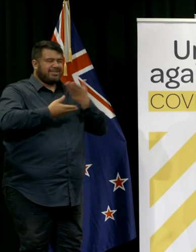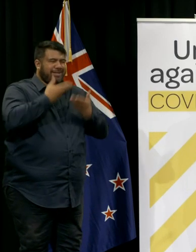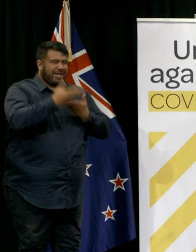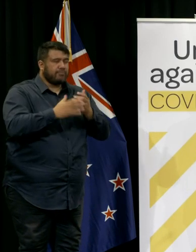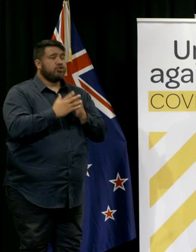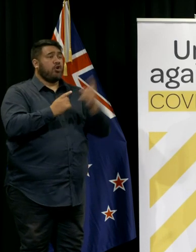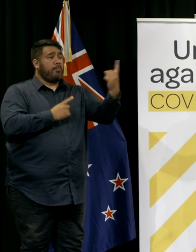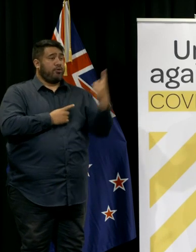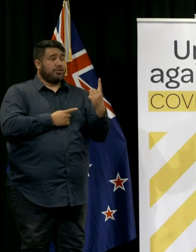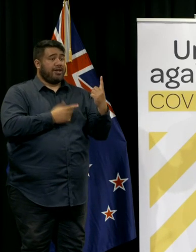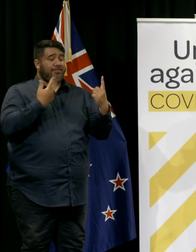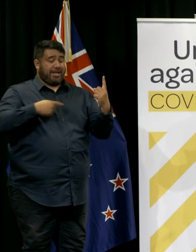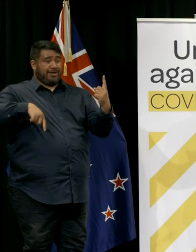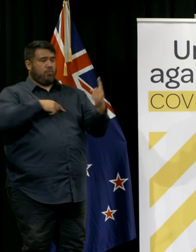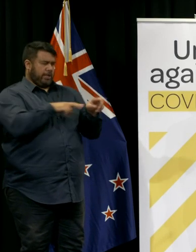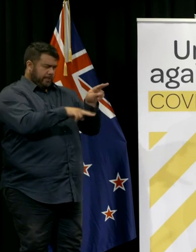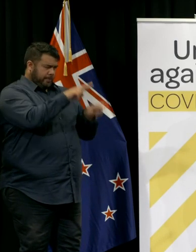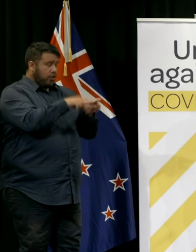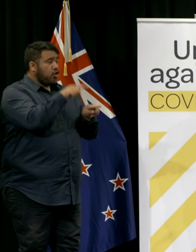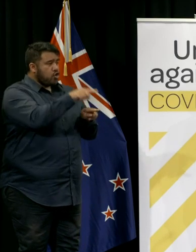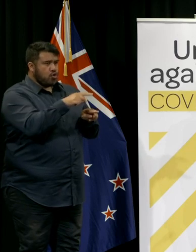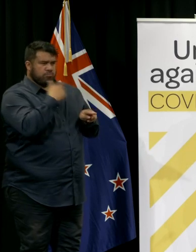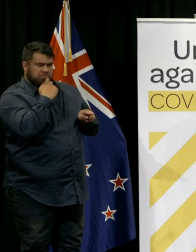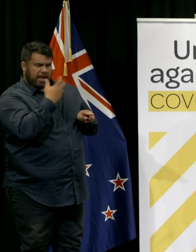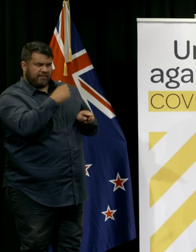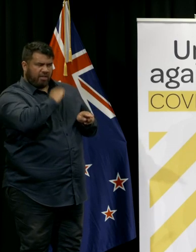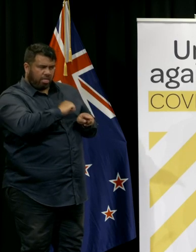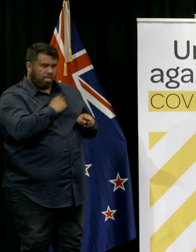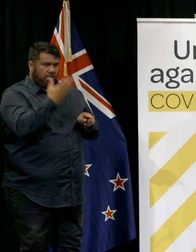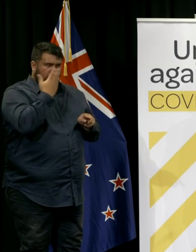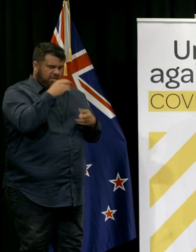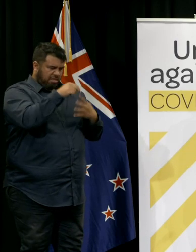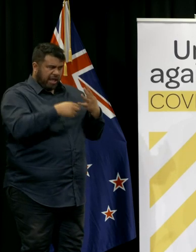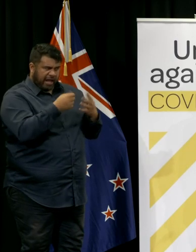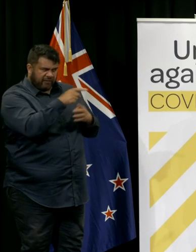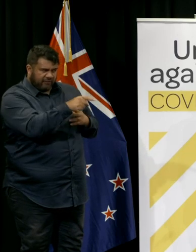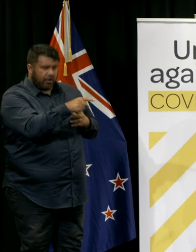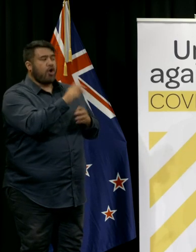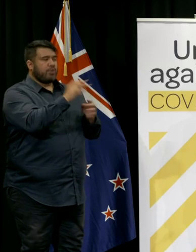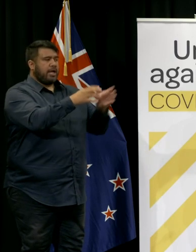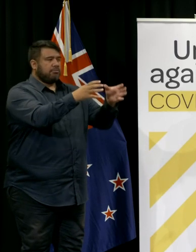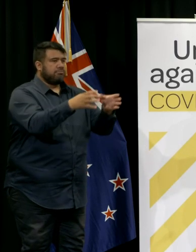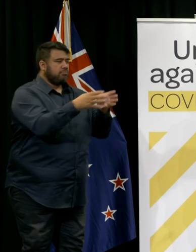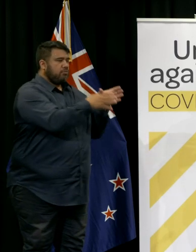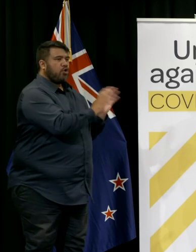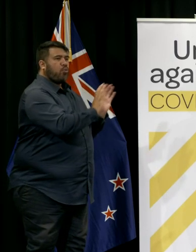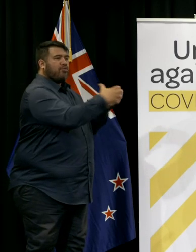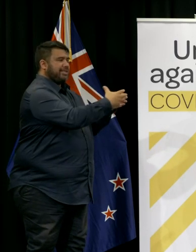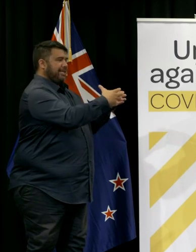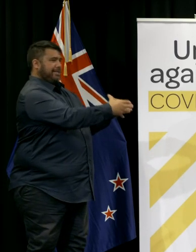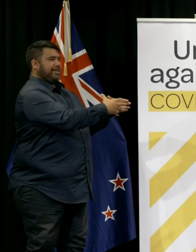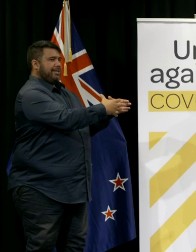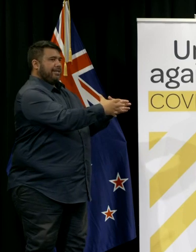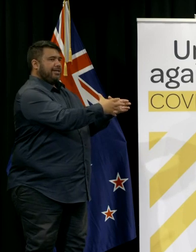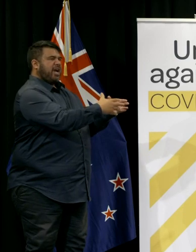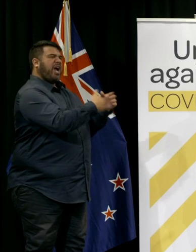have any symptoms, you will be then taken by health people to a place of quarantine. We have a